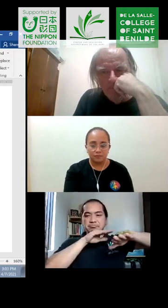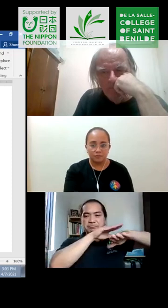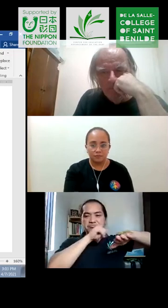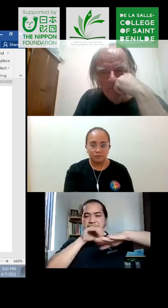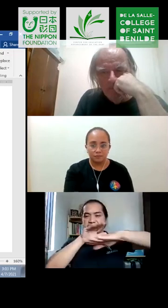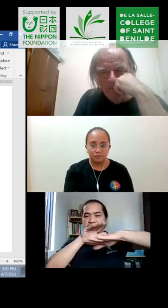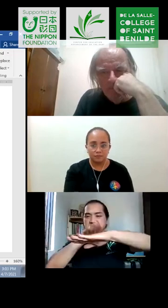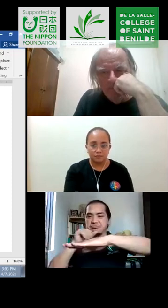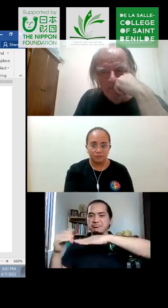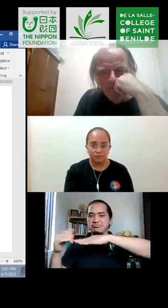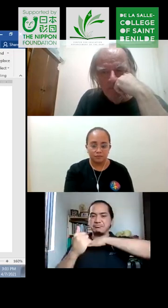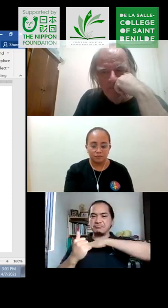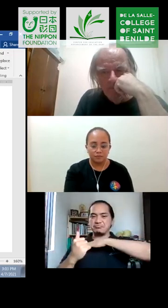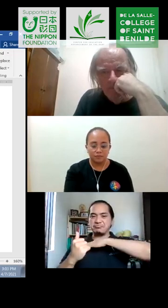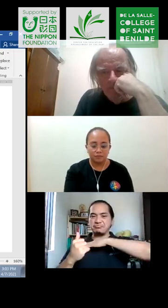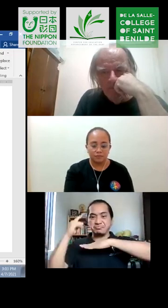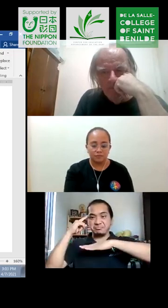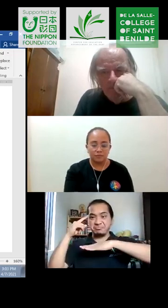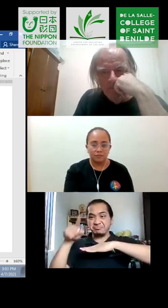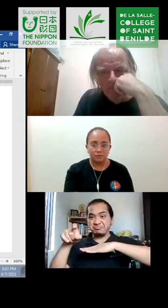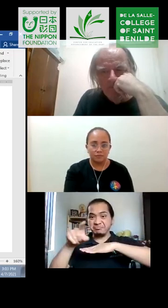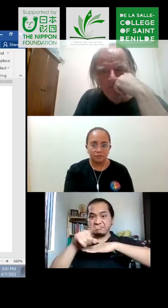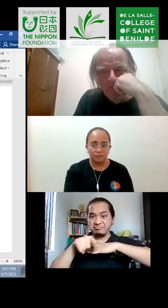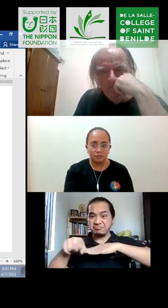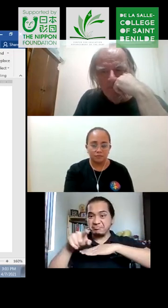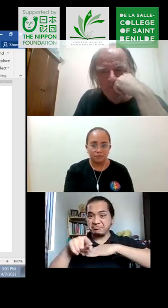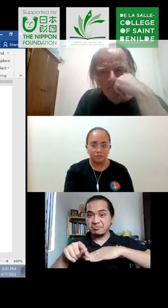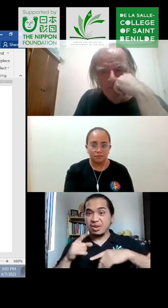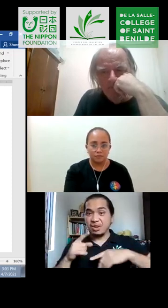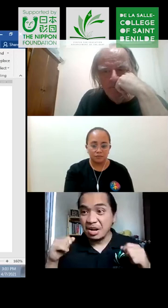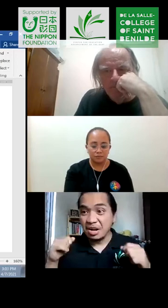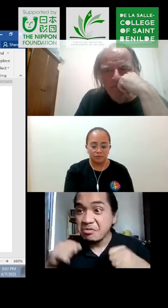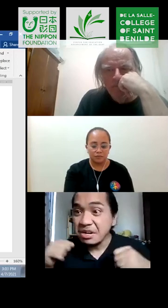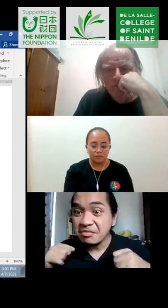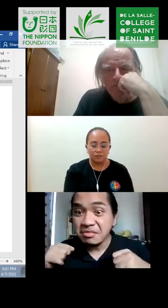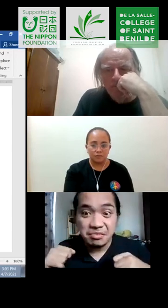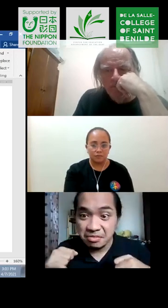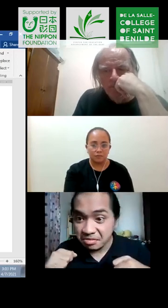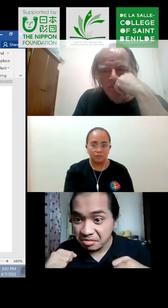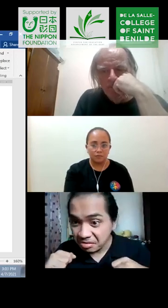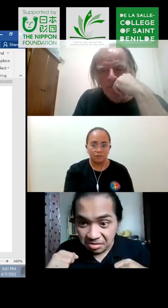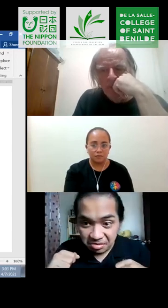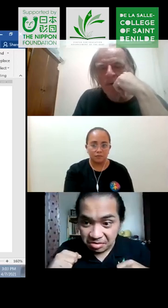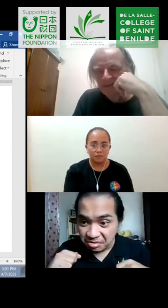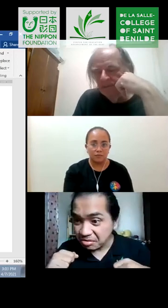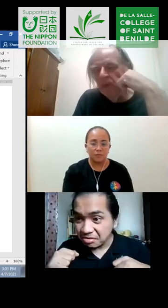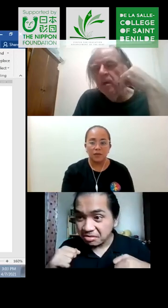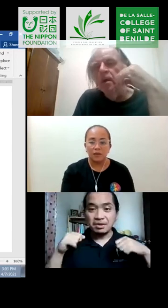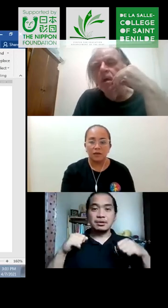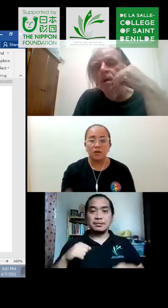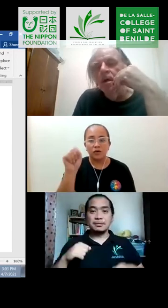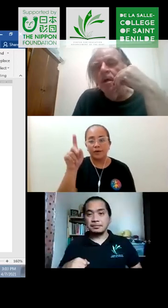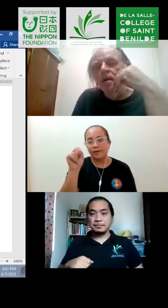we still have yet to decide on that, but it's mostly the B hand shape for the non-dominant. Do you guys agree? Okay.